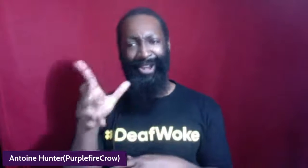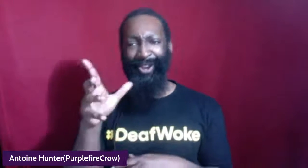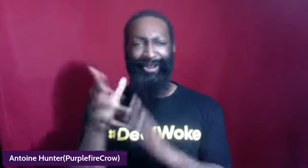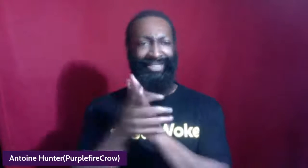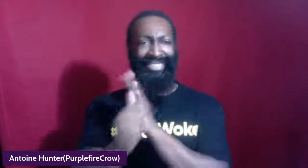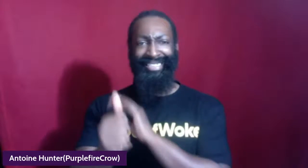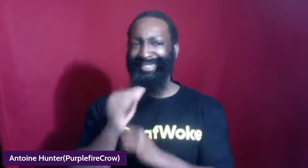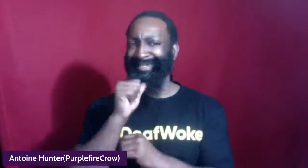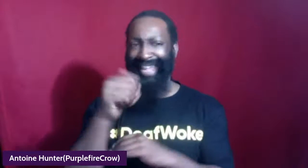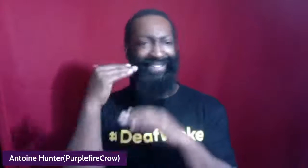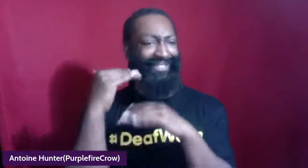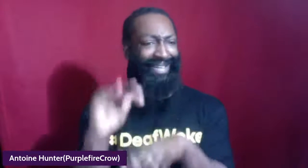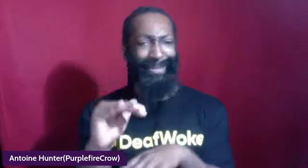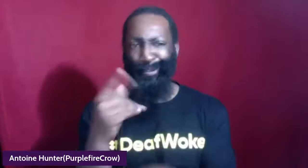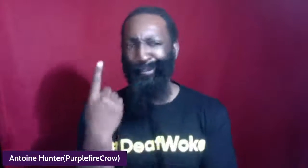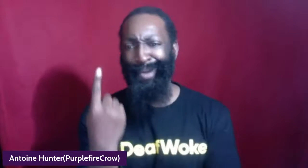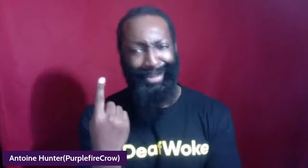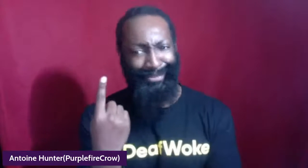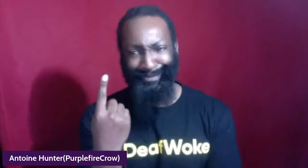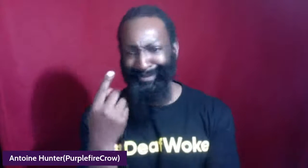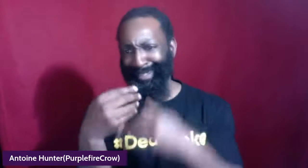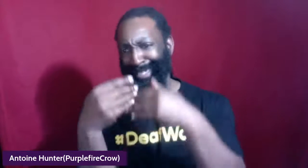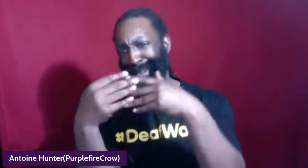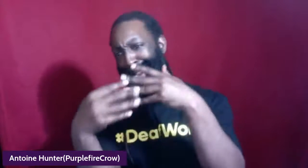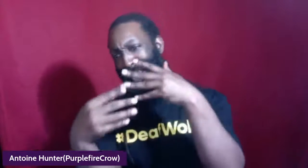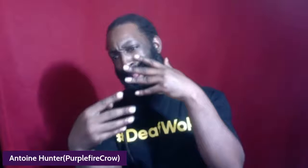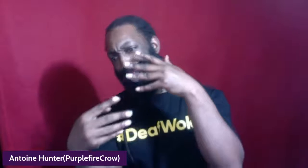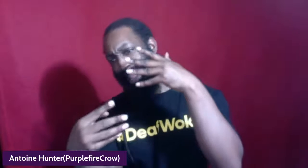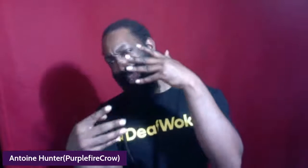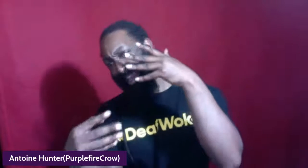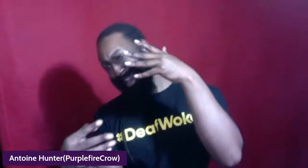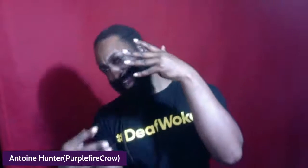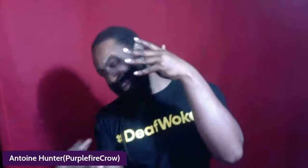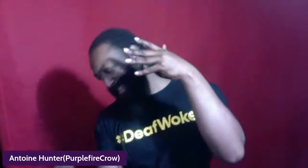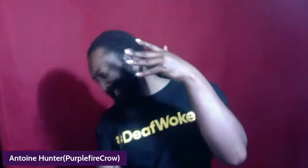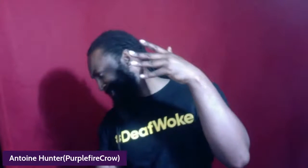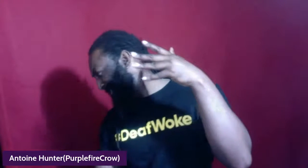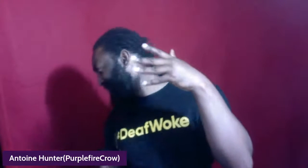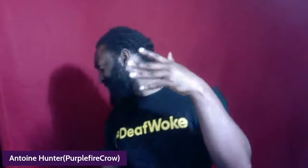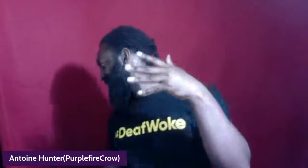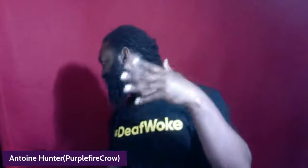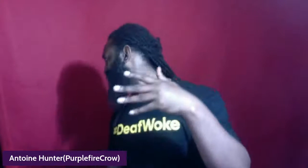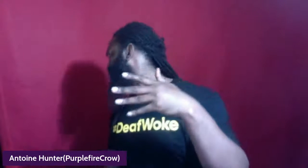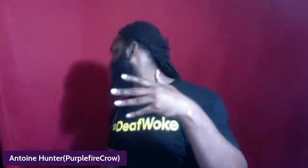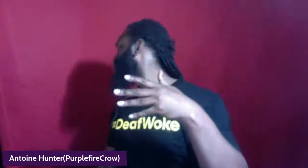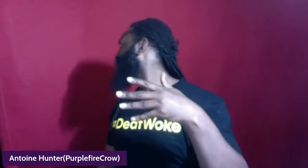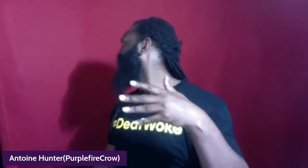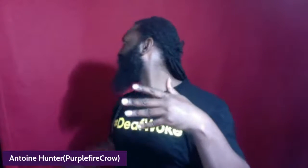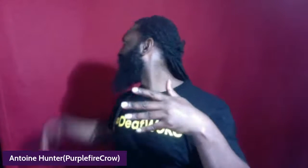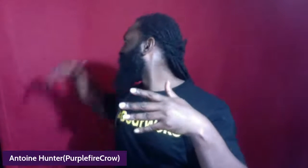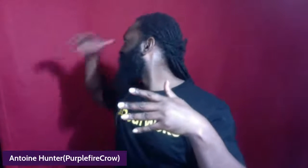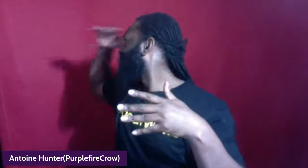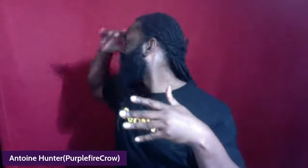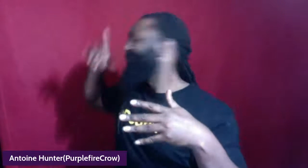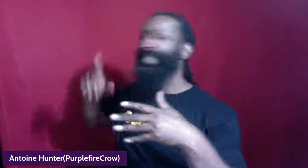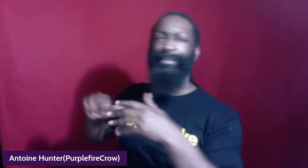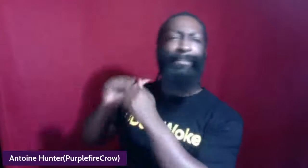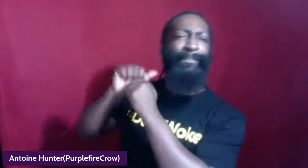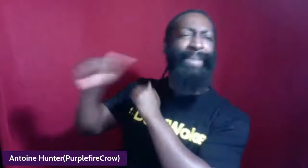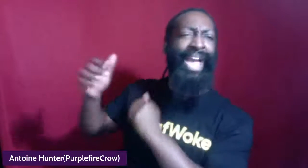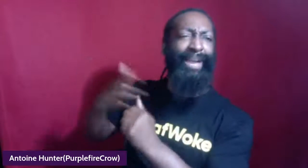She was a TV host. Gifts and talents are of many.